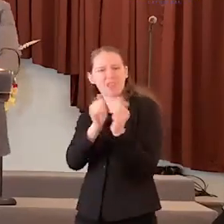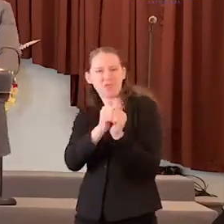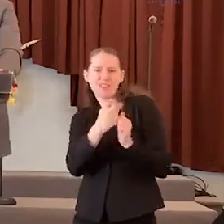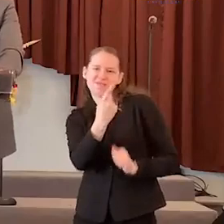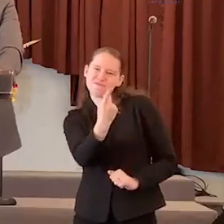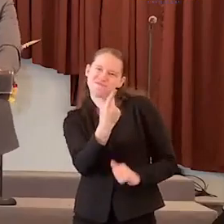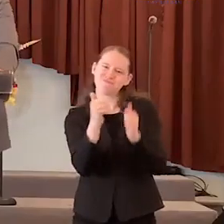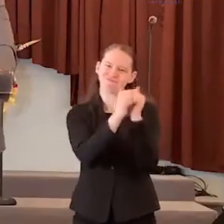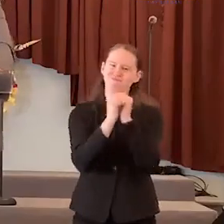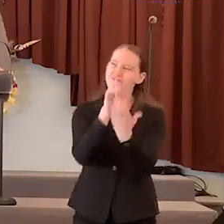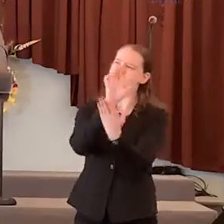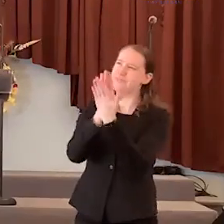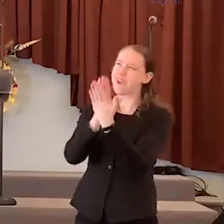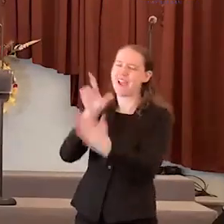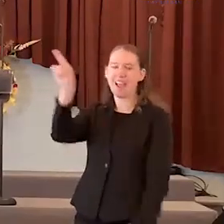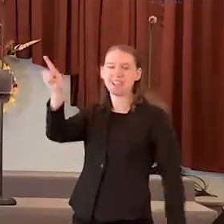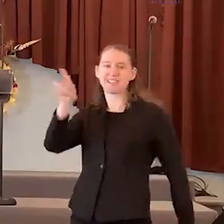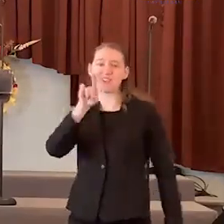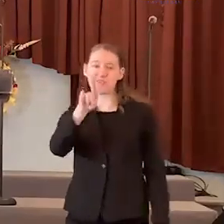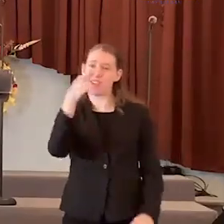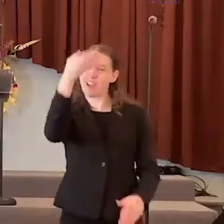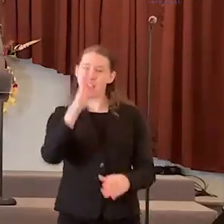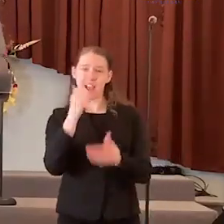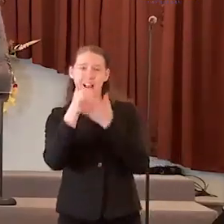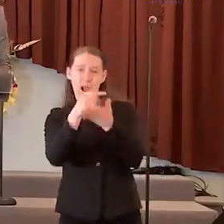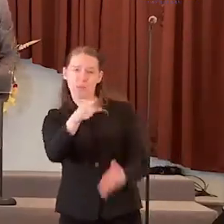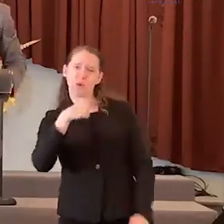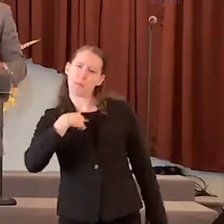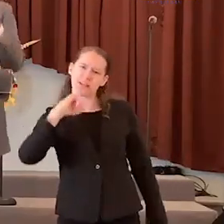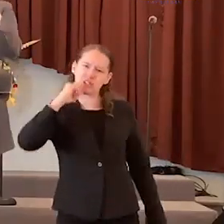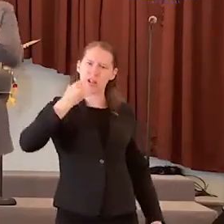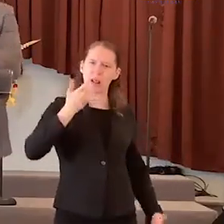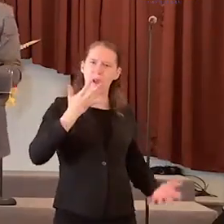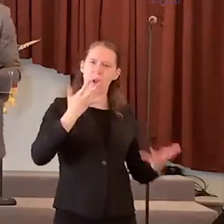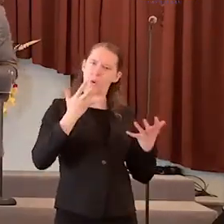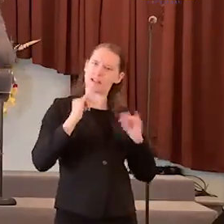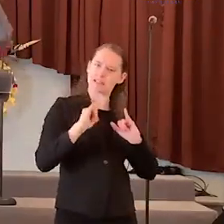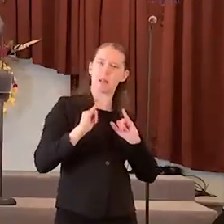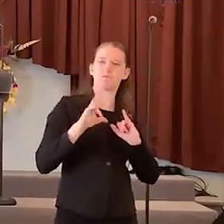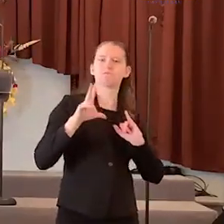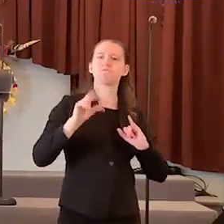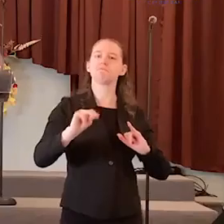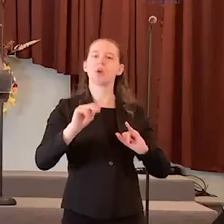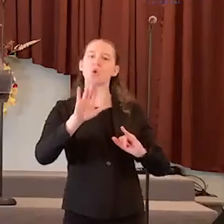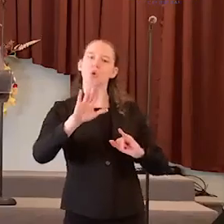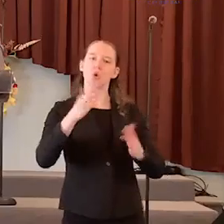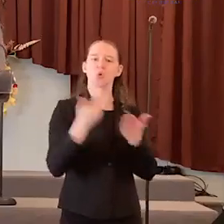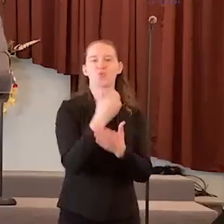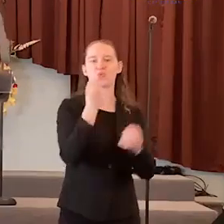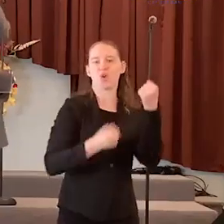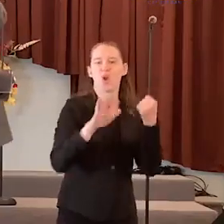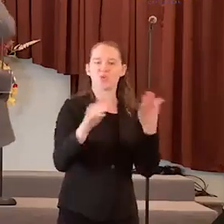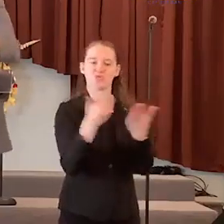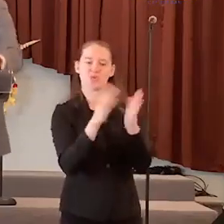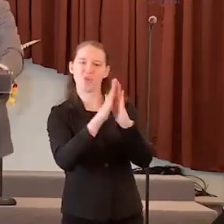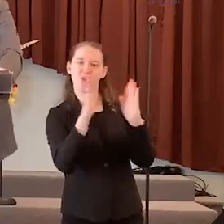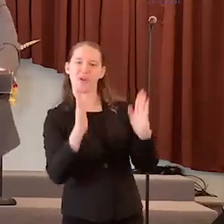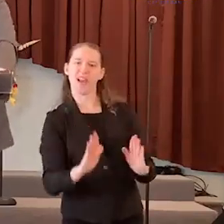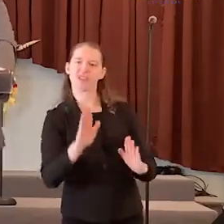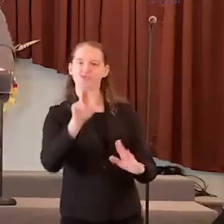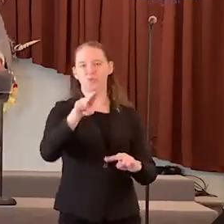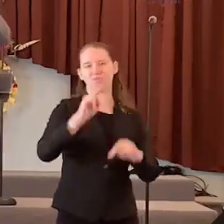when he brings you out. I'm not gonna be jealous. But when you drive your new car, when you live in your new house, when you build